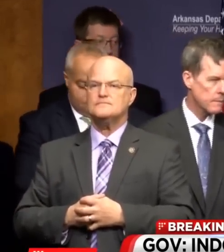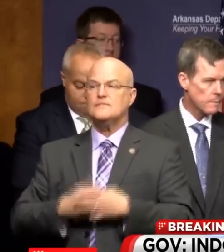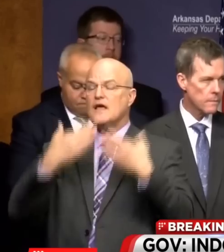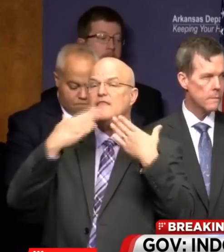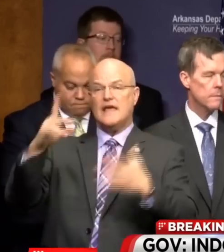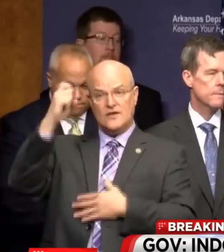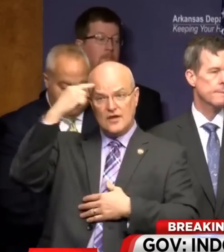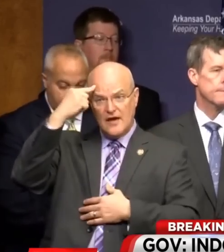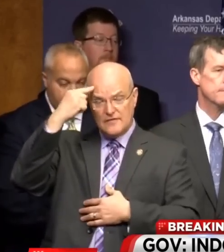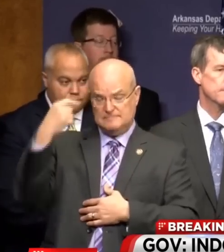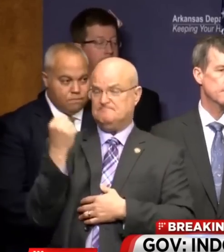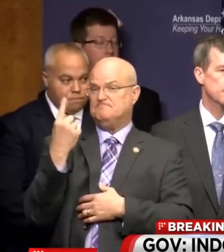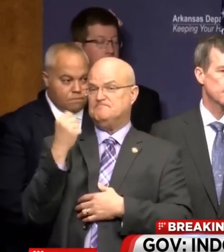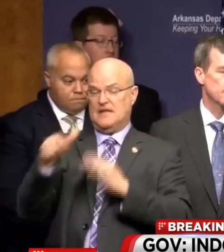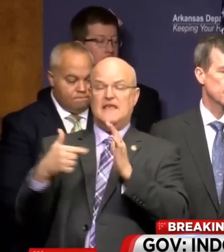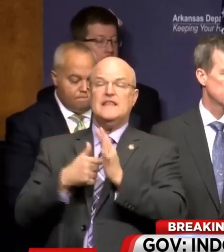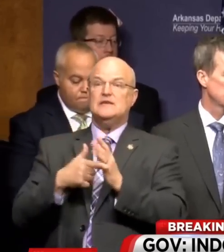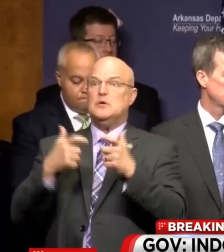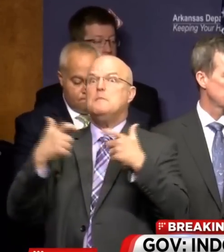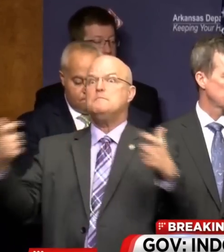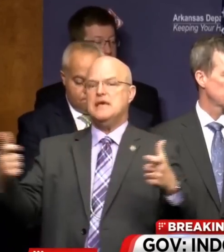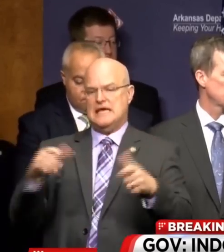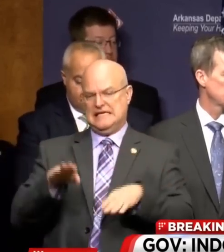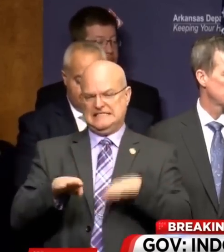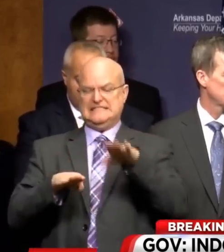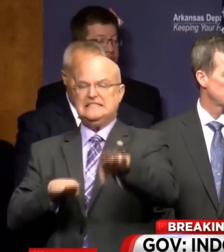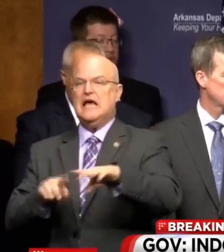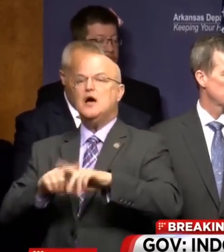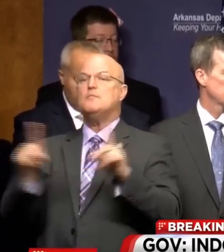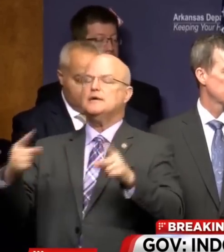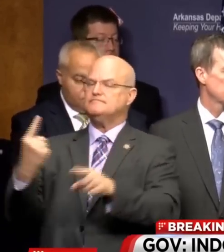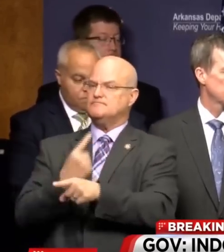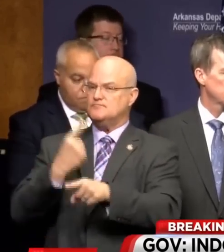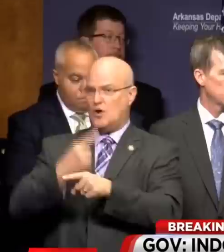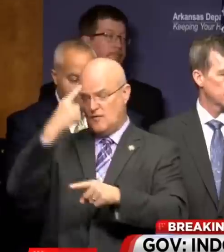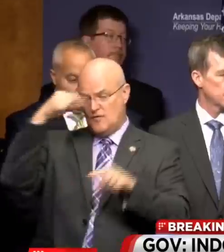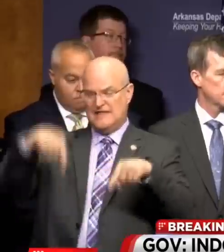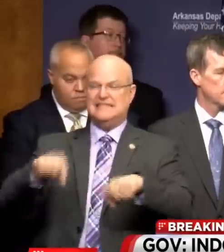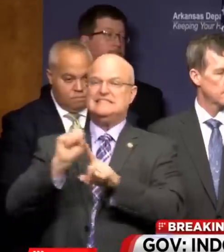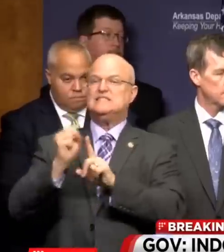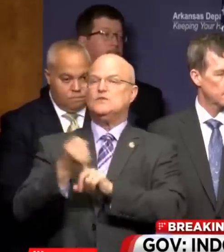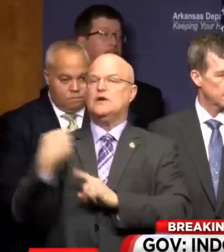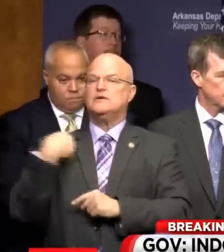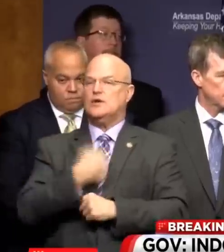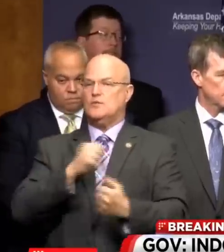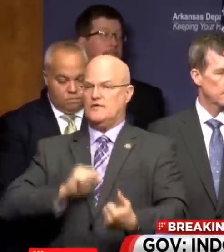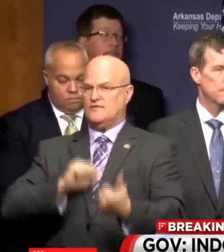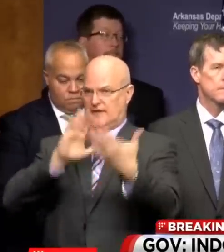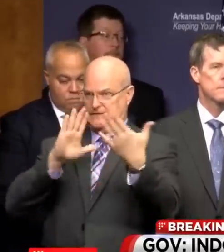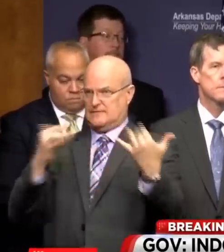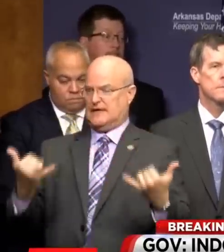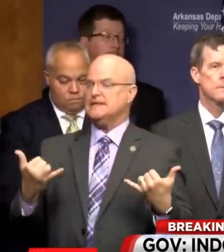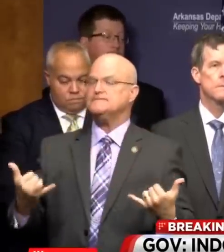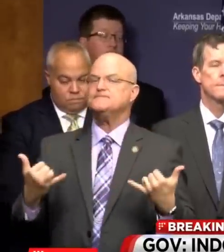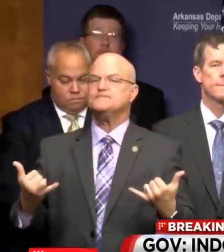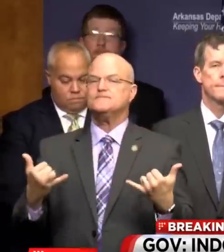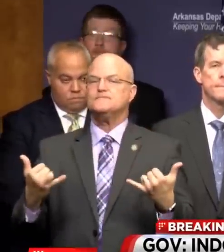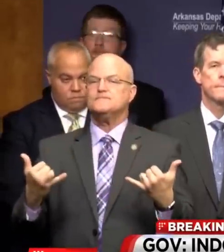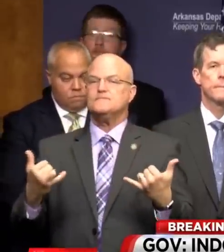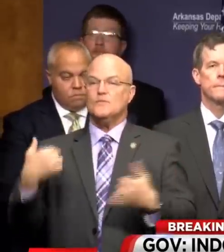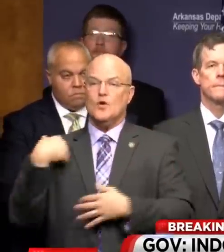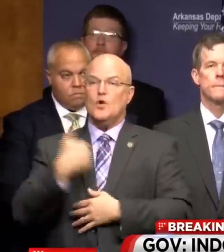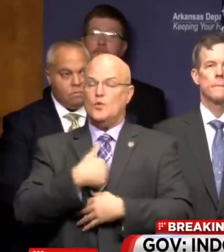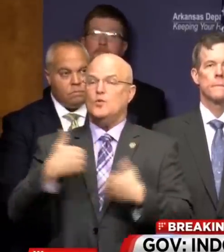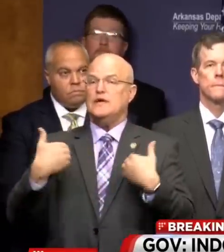Thank you, Governor. I understand these were big steps, but very appropriate for the situation that we're coming into.